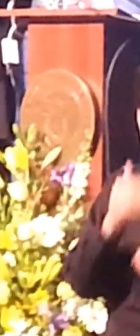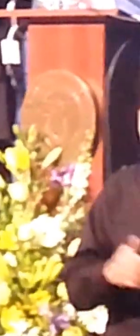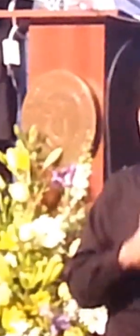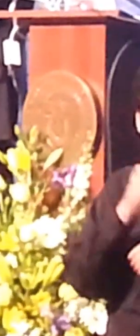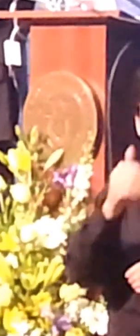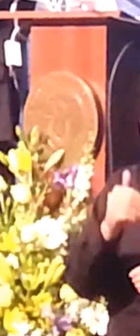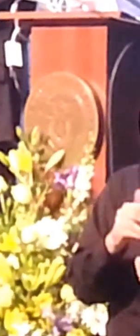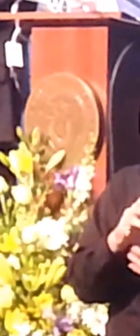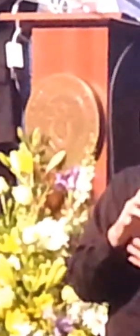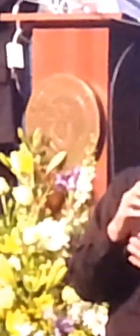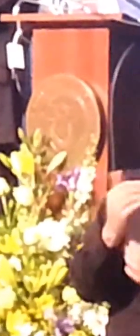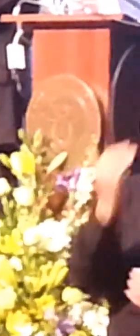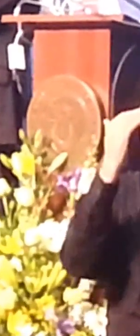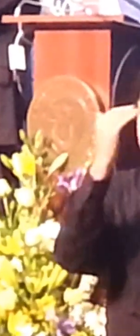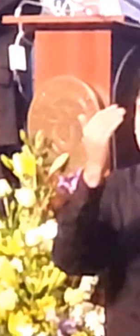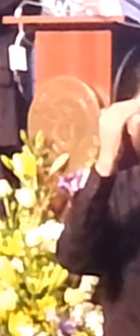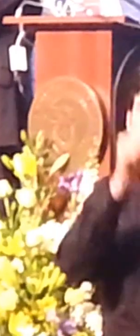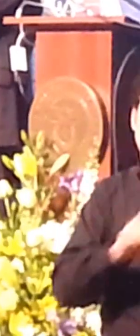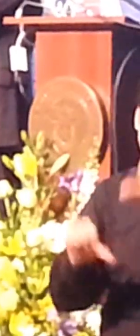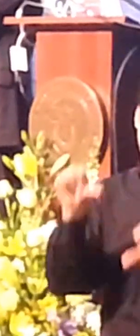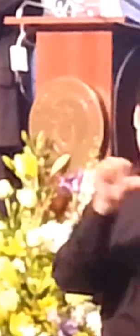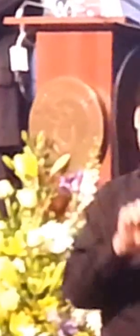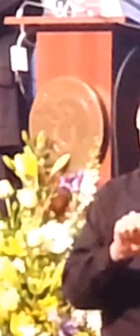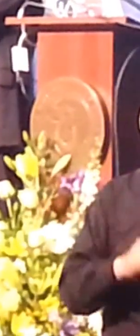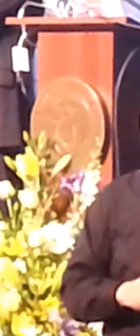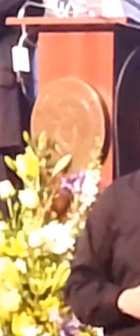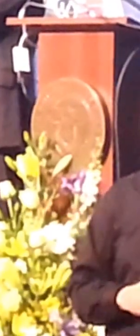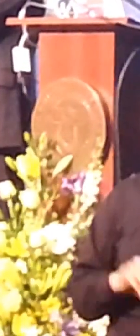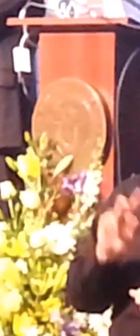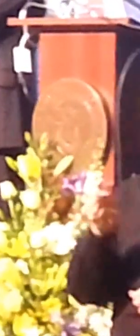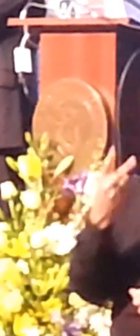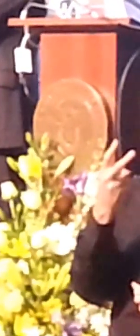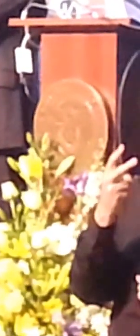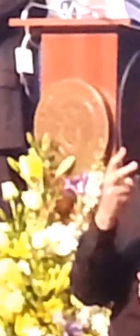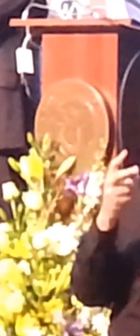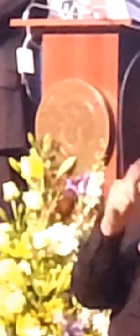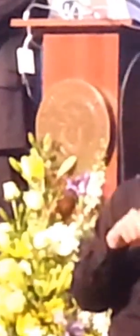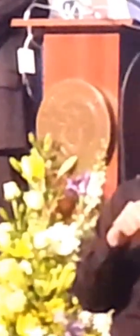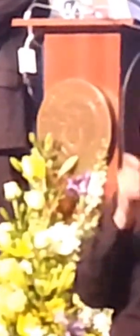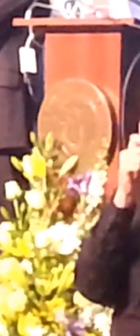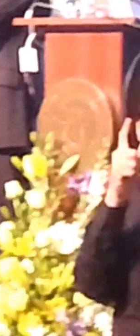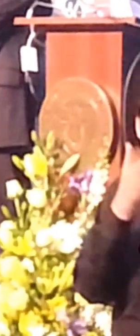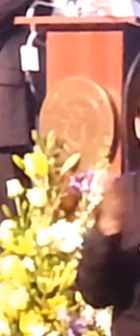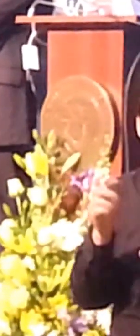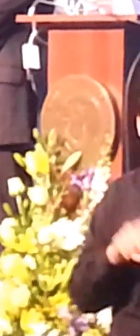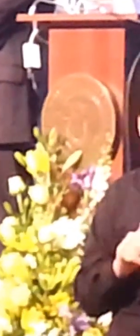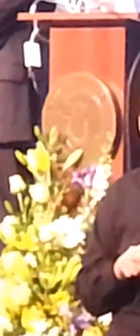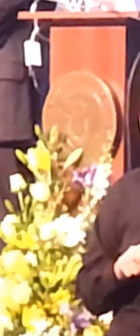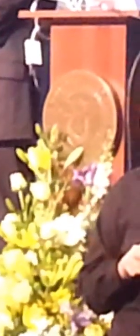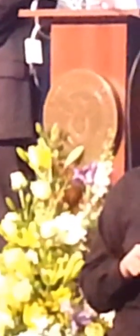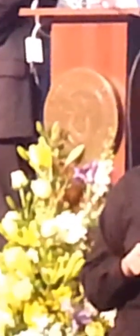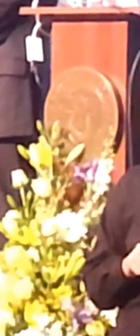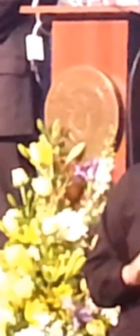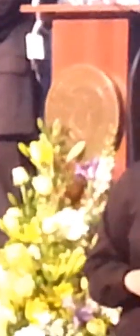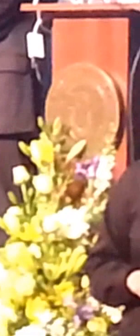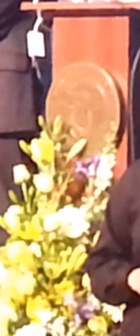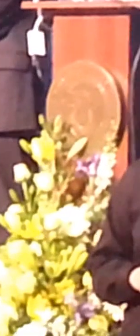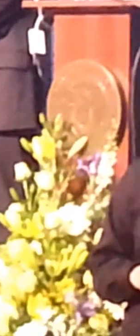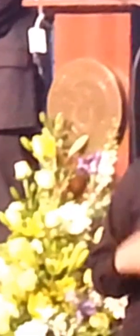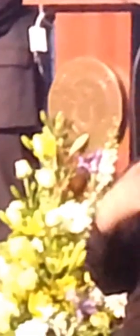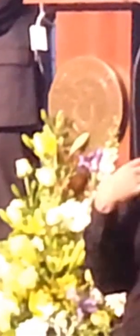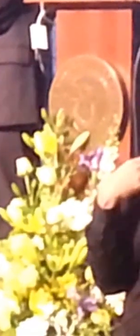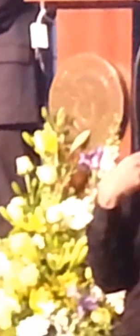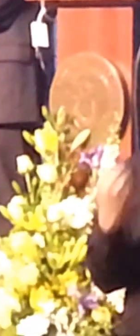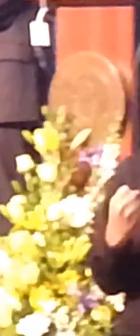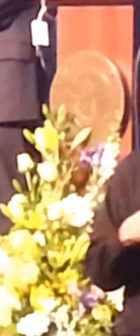and body of knowledge we call science. The second subtle and surprising thing, the strongest indicator